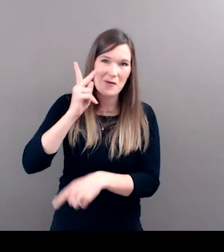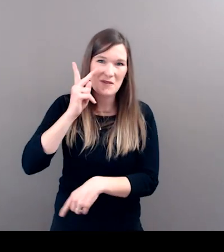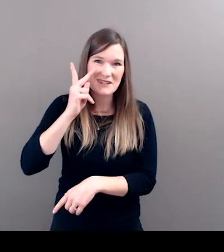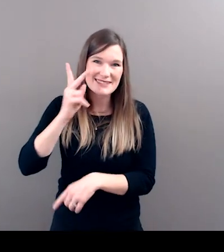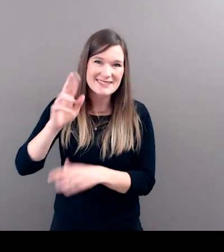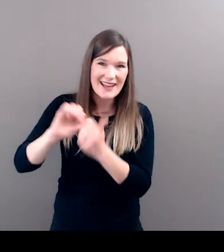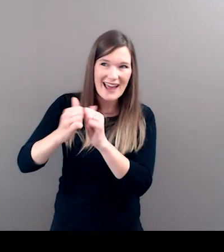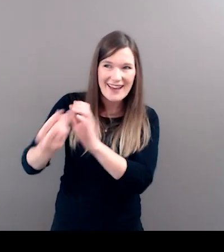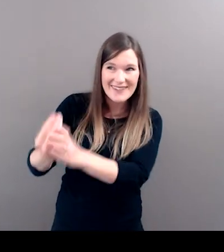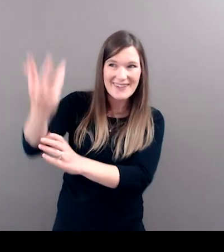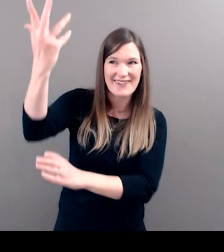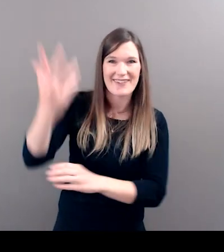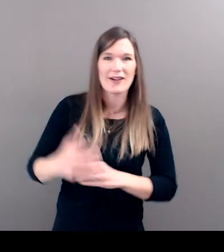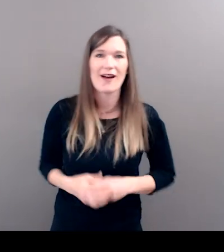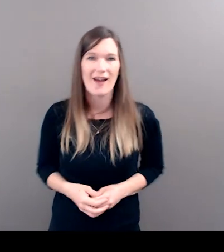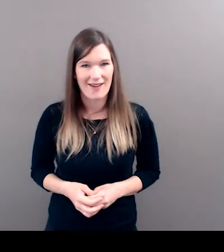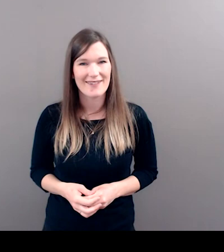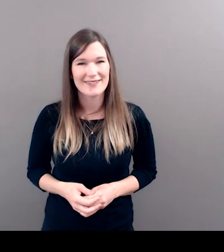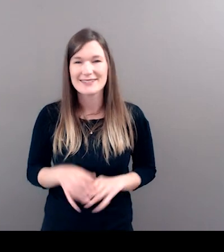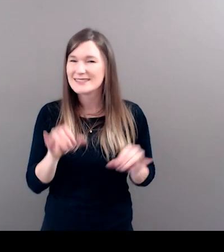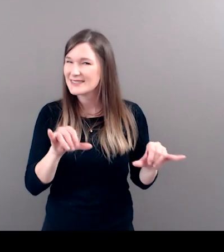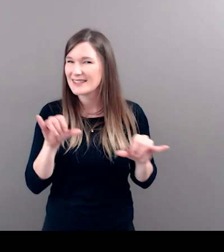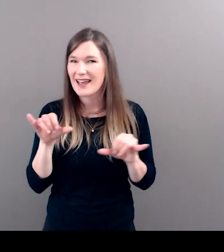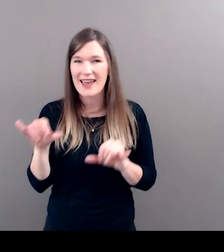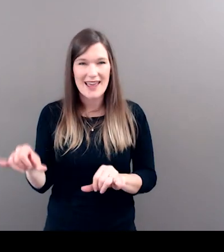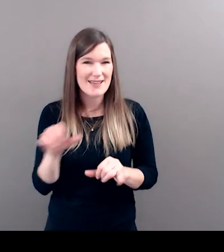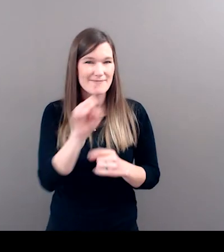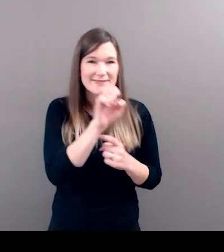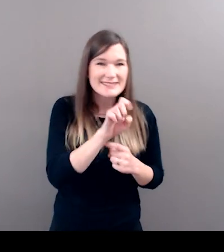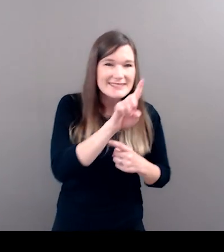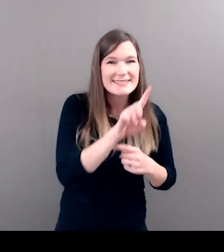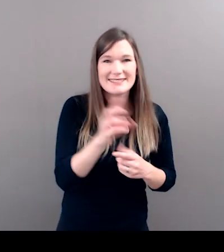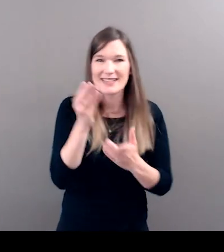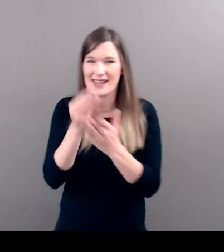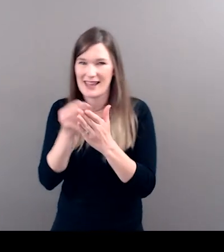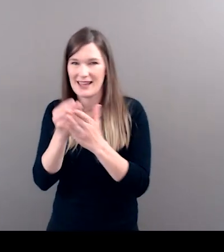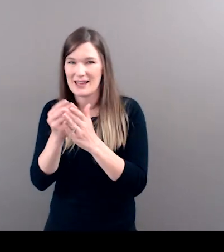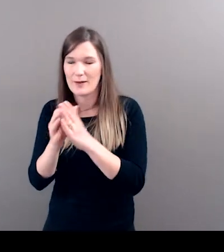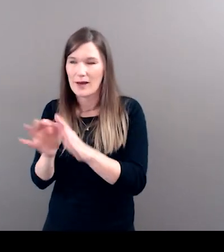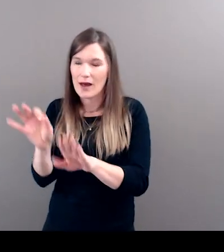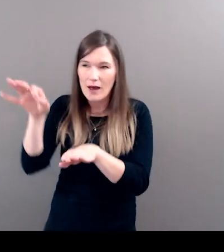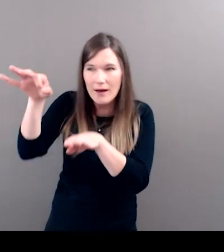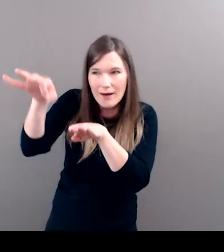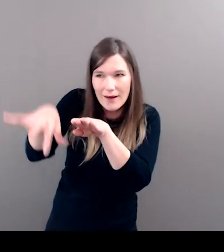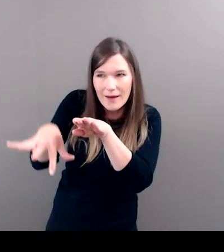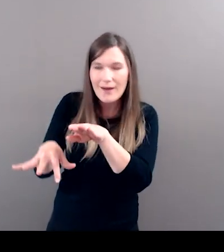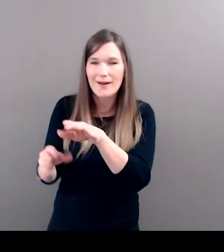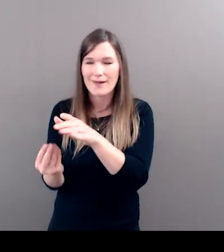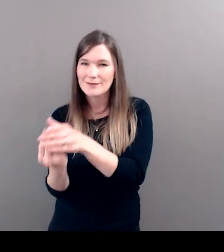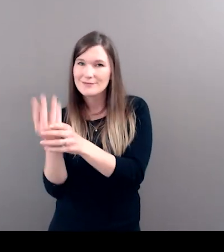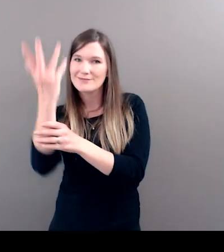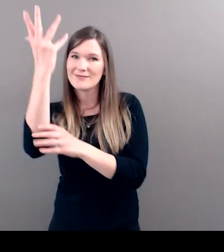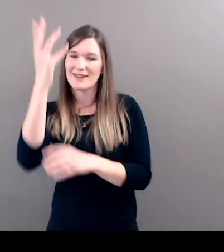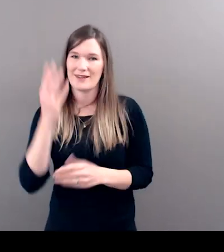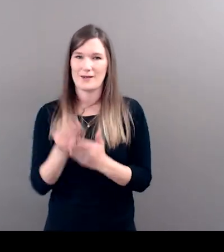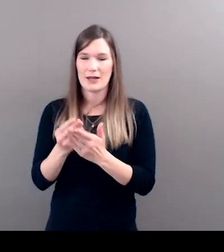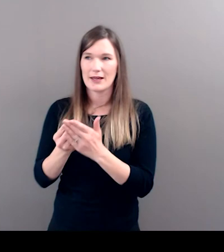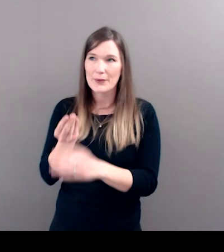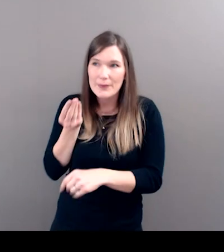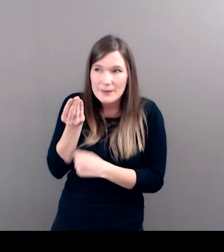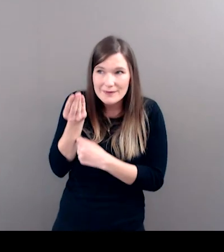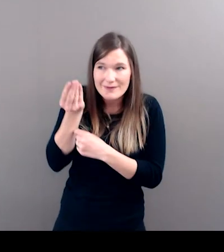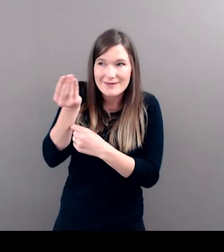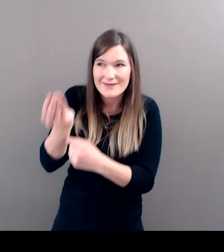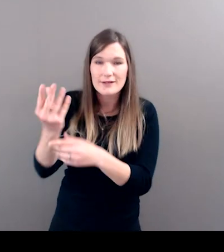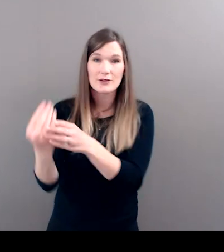an assignment to your gift. Attach your faith to your gift. When you give your seed an assignment, when you give your offering assignment,